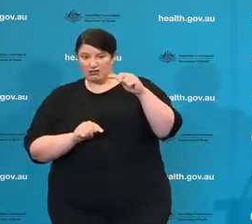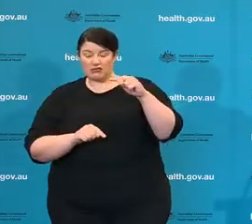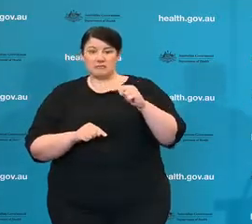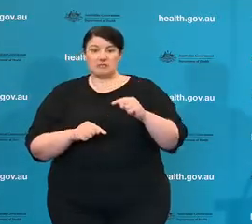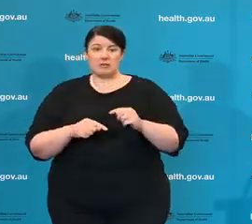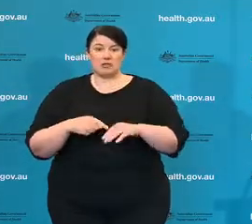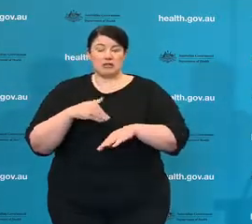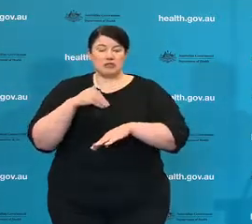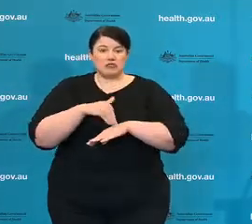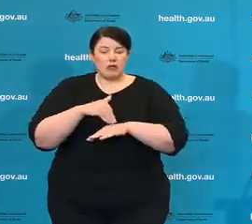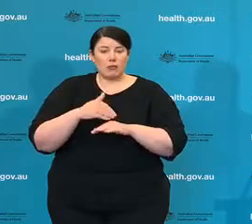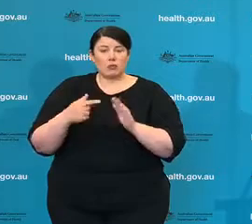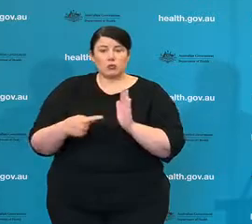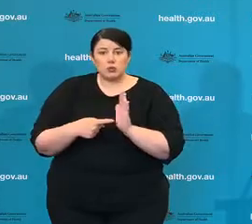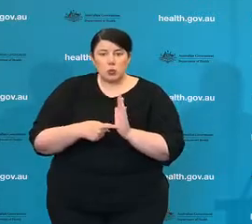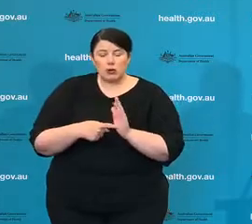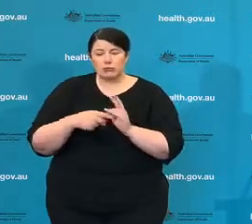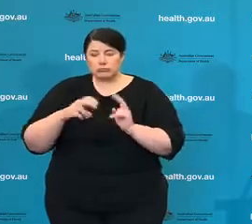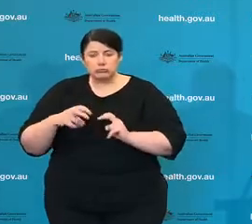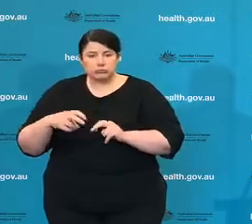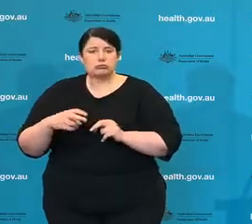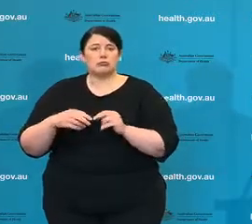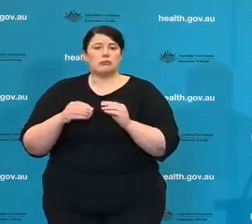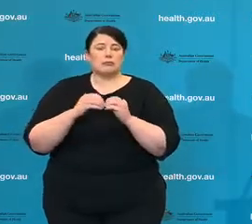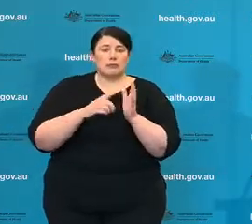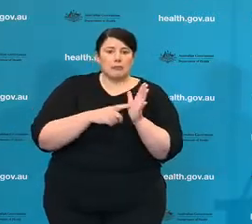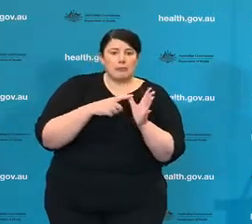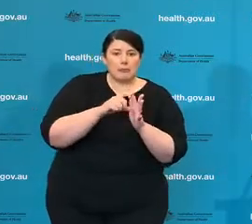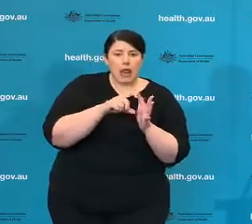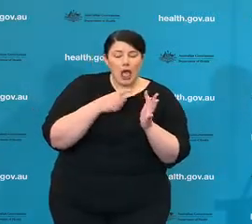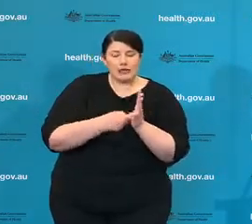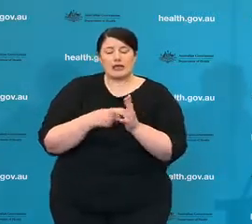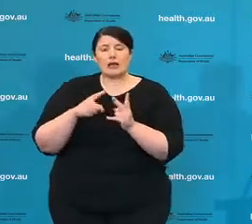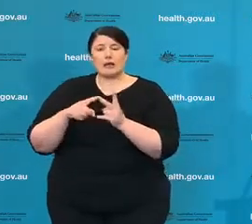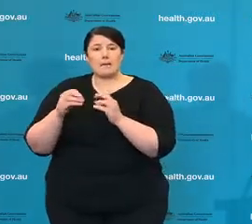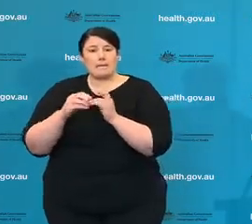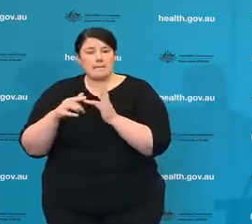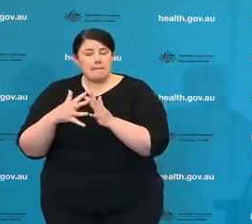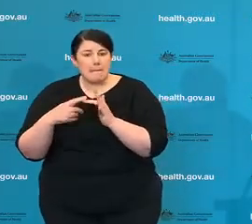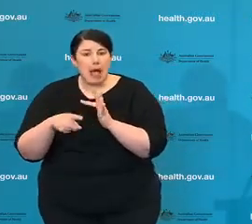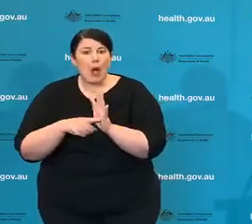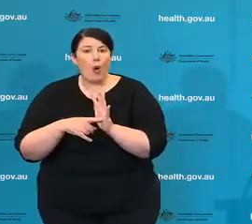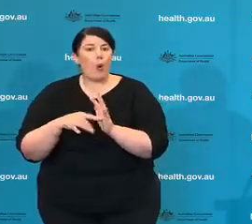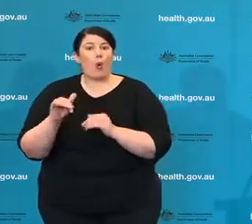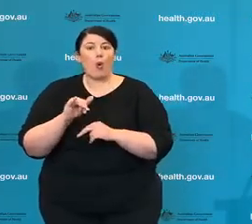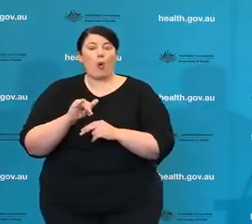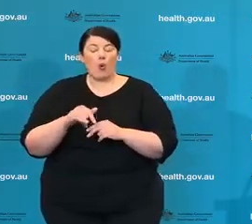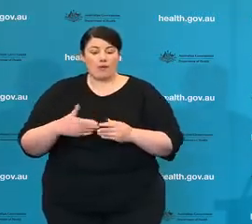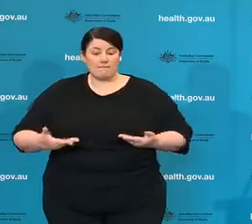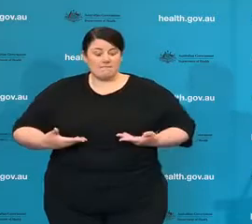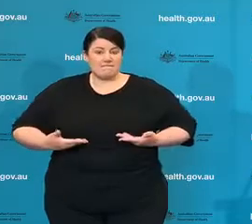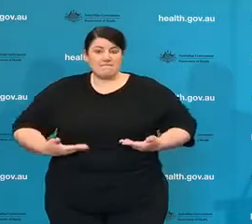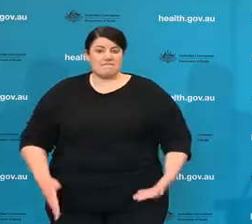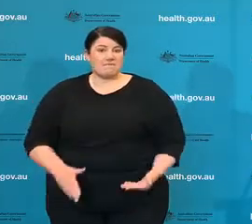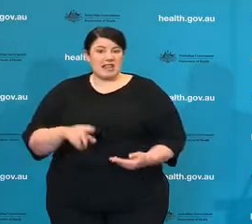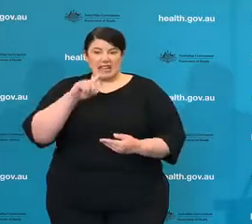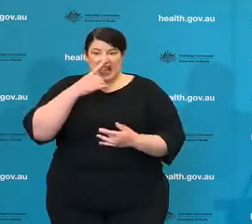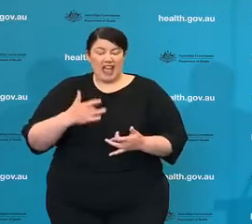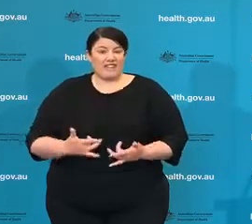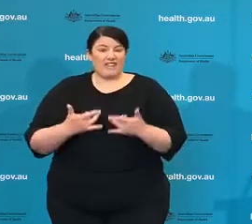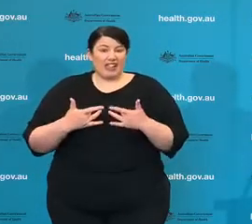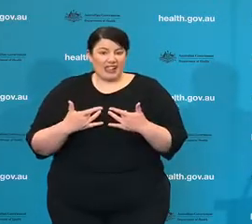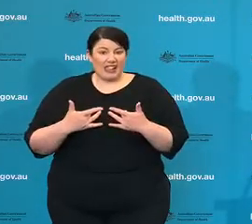bowel dysfunction, in its worst case paralysis. It can be temporary or it can